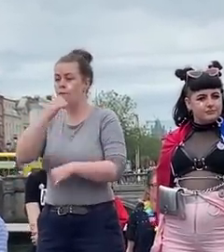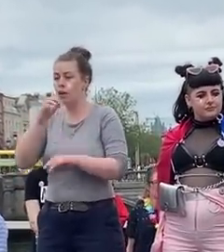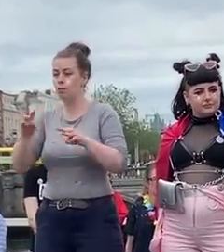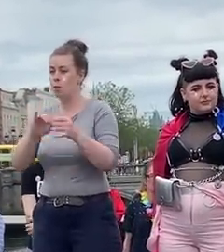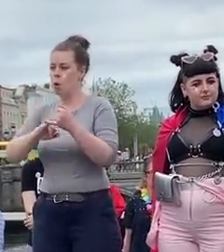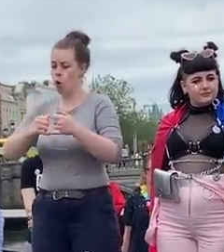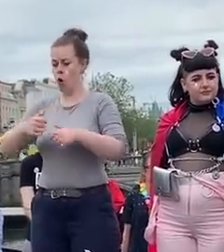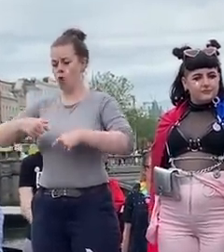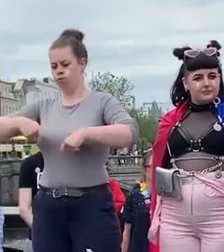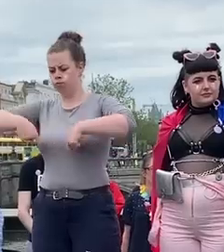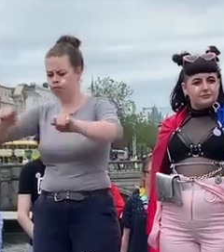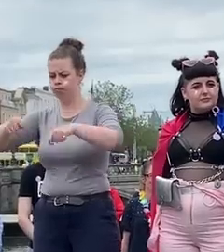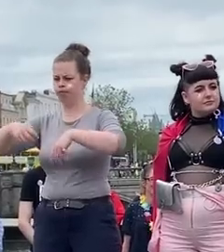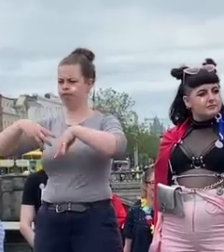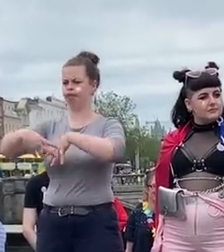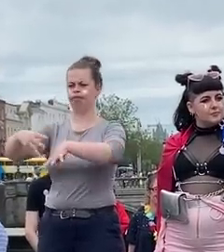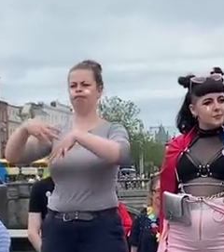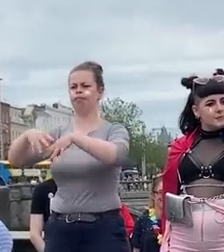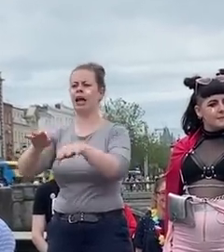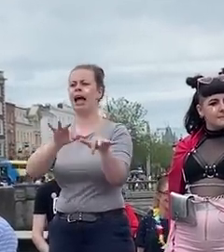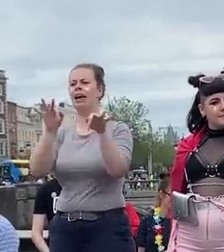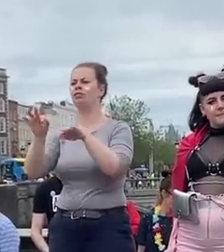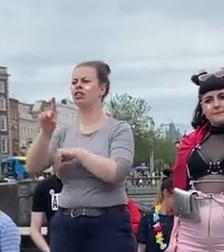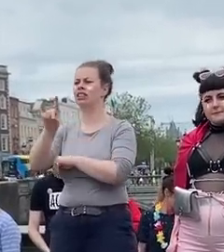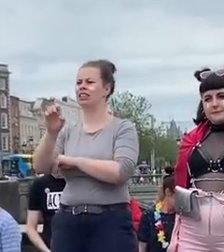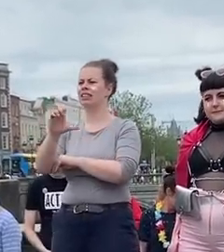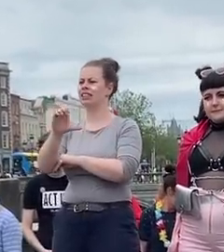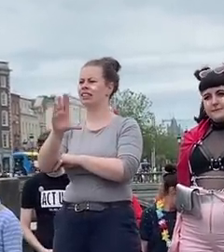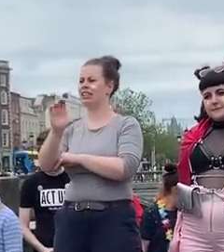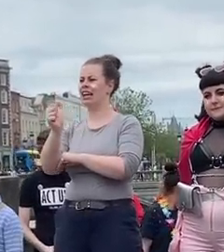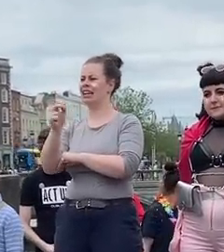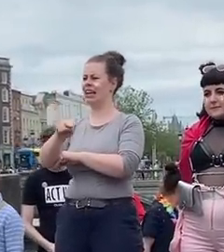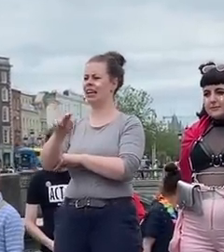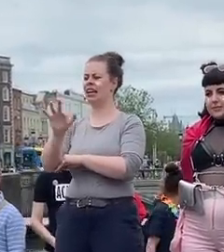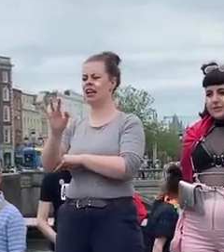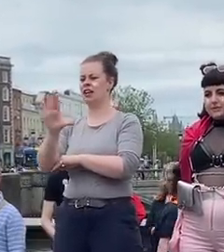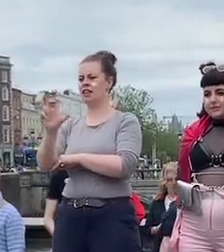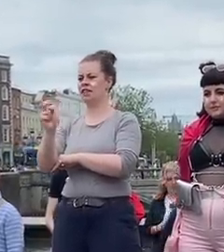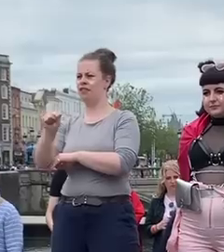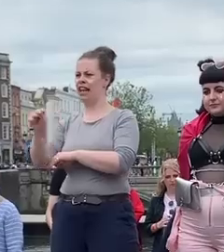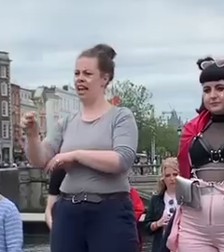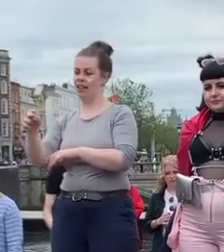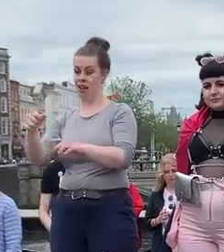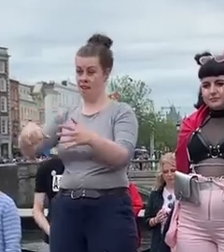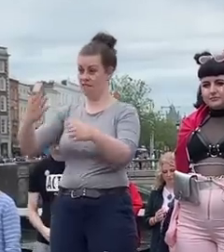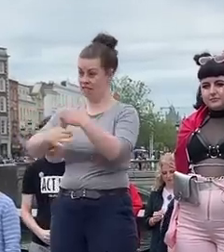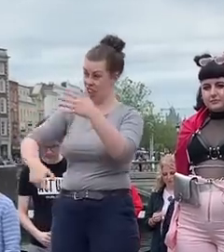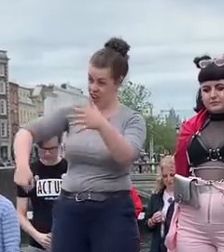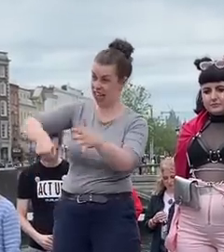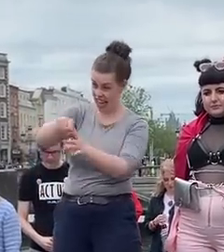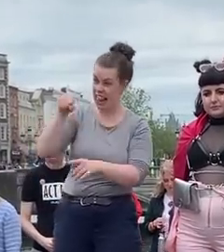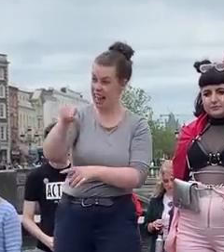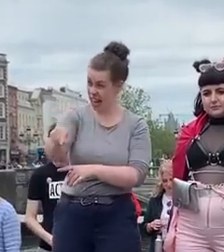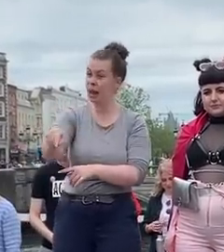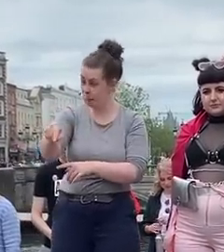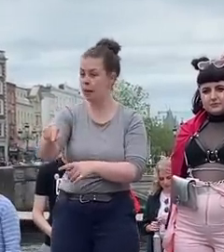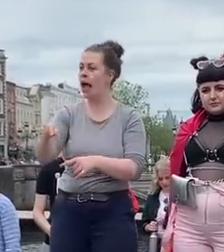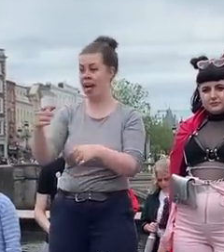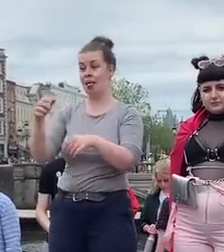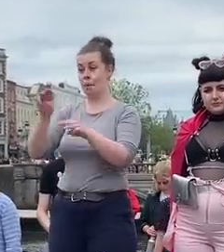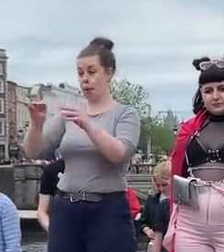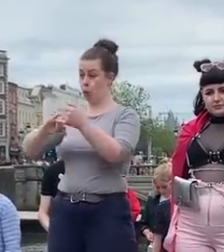of Dublin after Declan Flynn's murderers got freed by a court. We marched to Fairview Park.